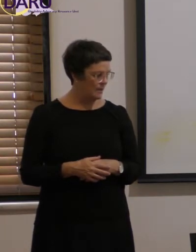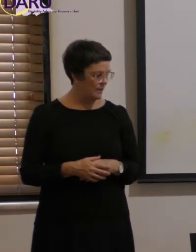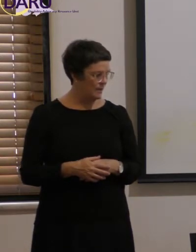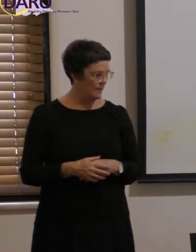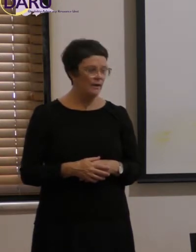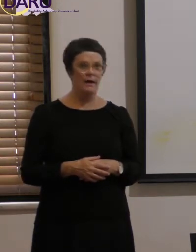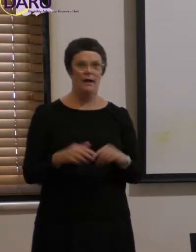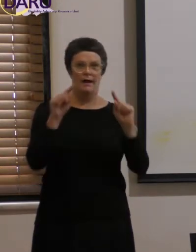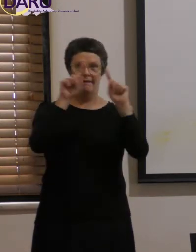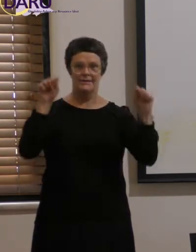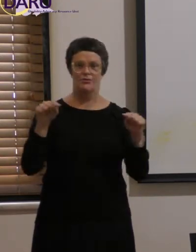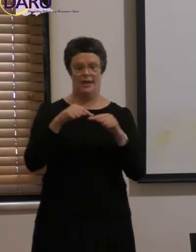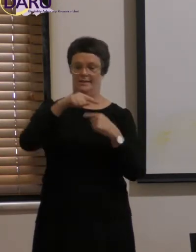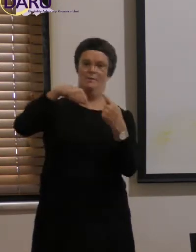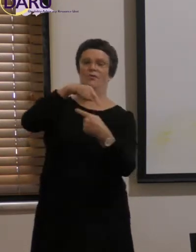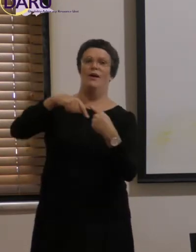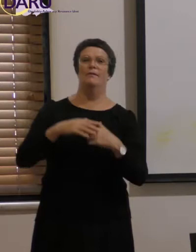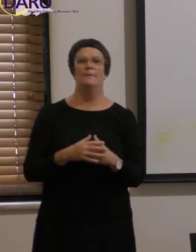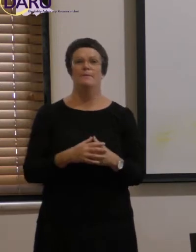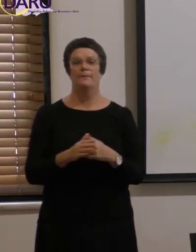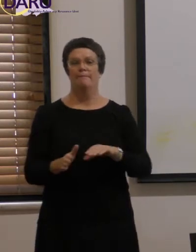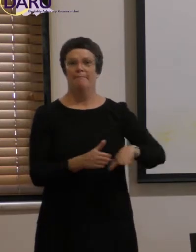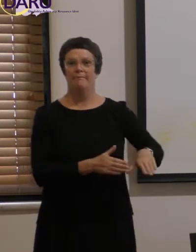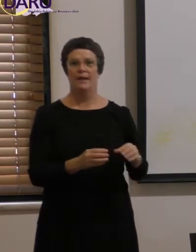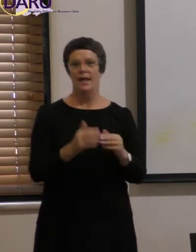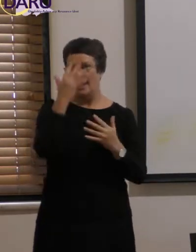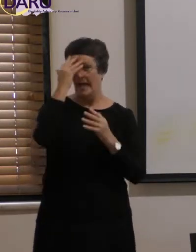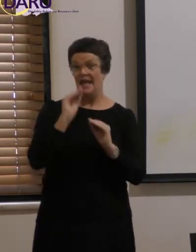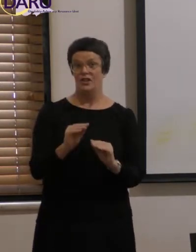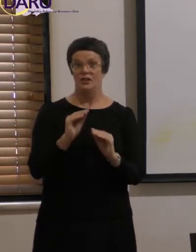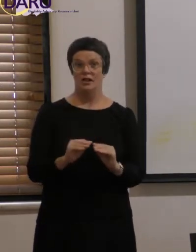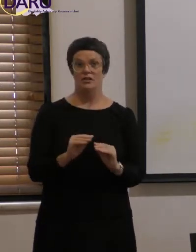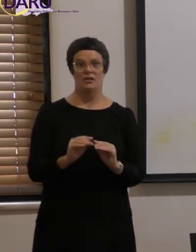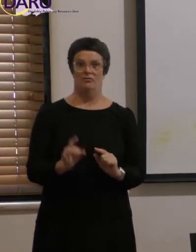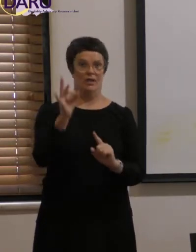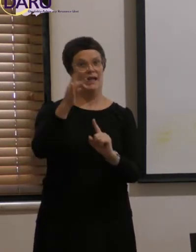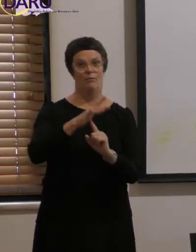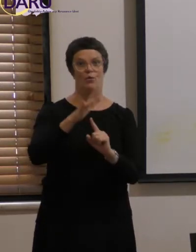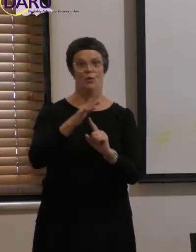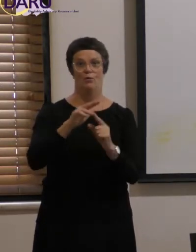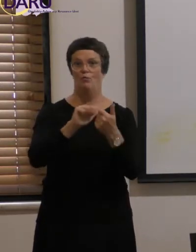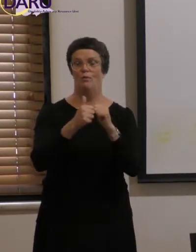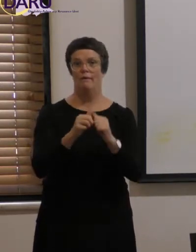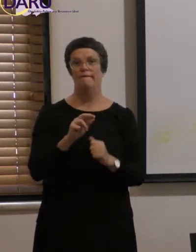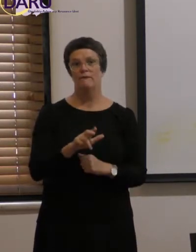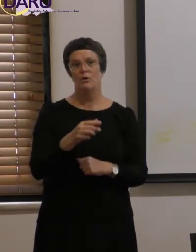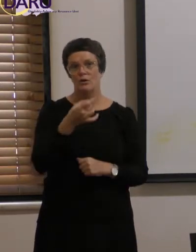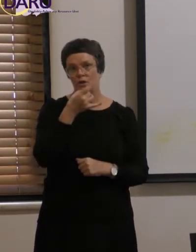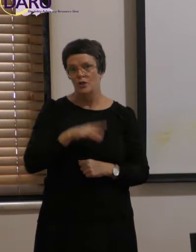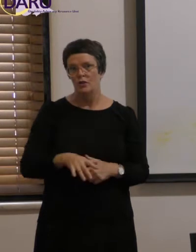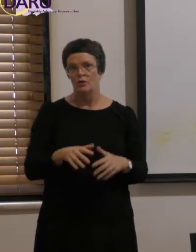around. So education has been one of the most significant issues of concern for children and young people with disability and their